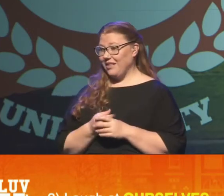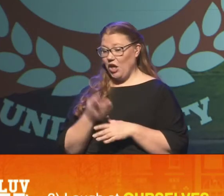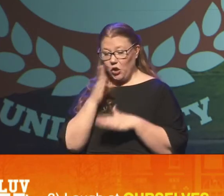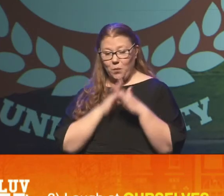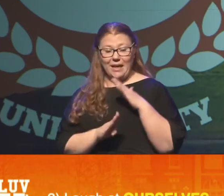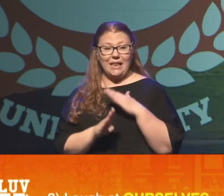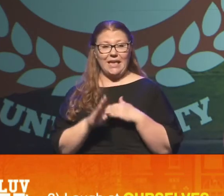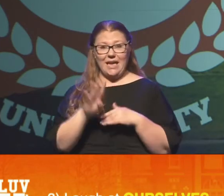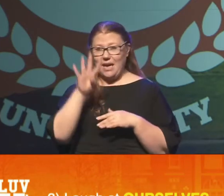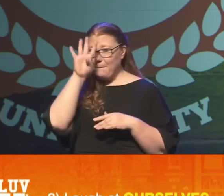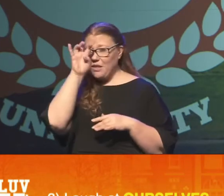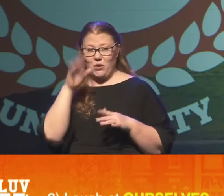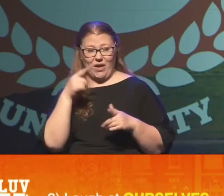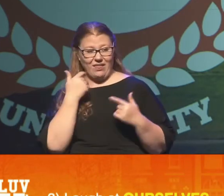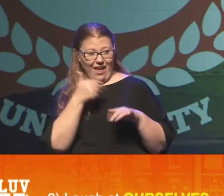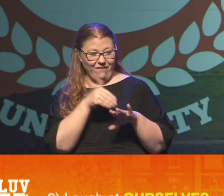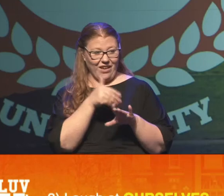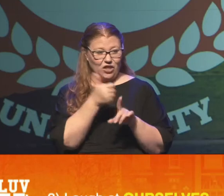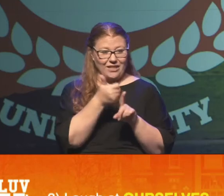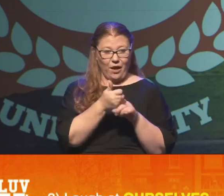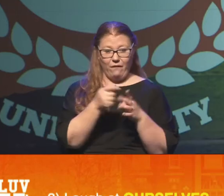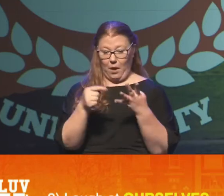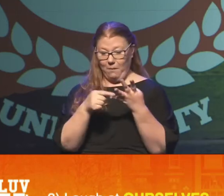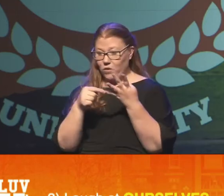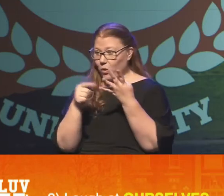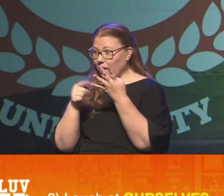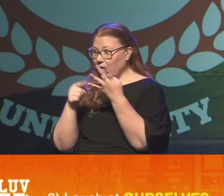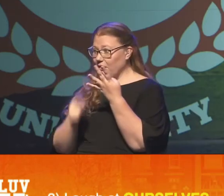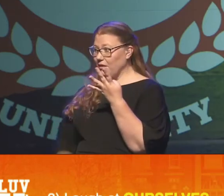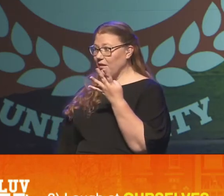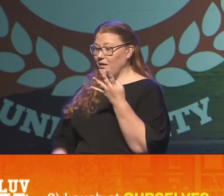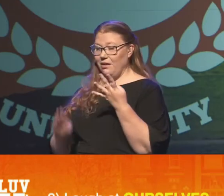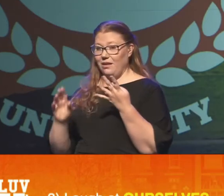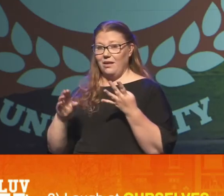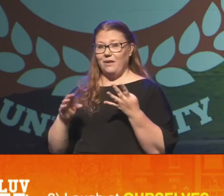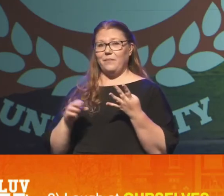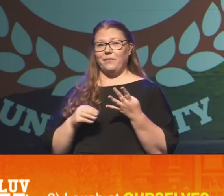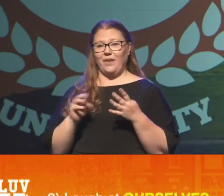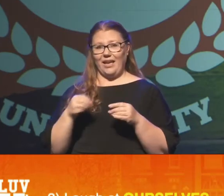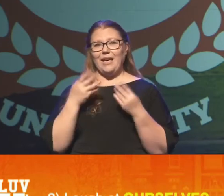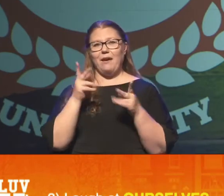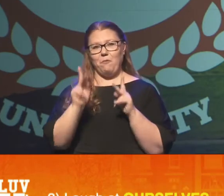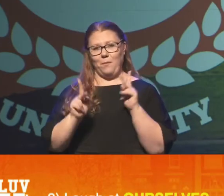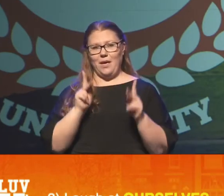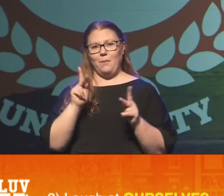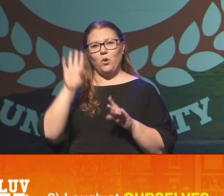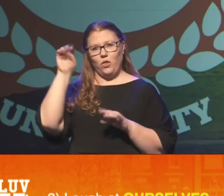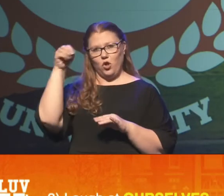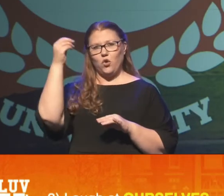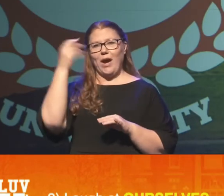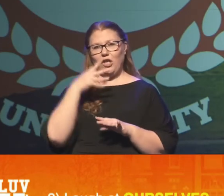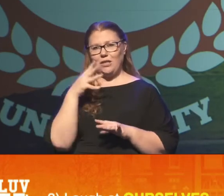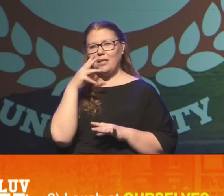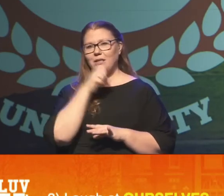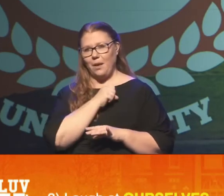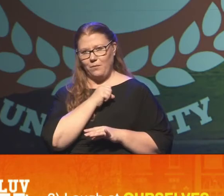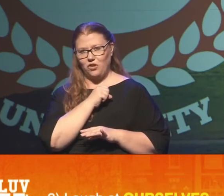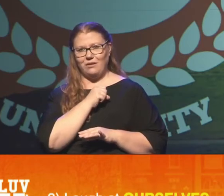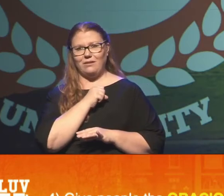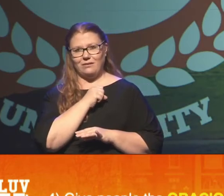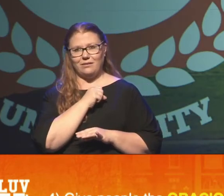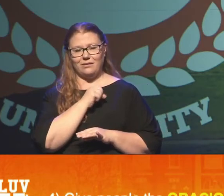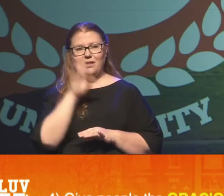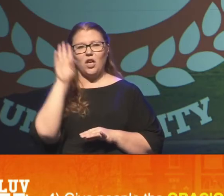humility, mystery, laugh at ourselves. And number 4, give people the gracious assumption. The